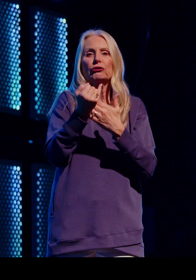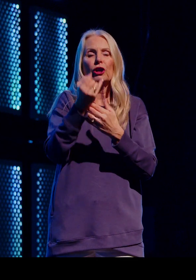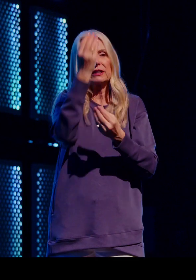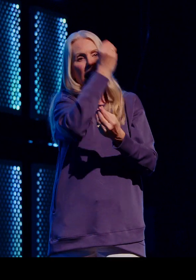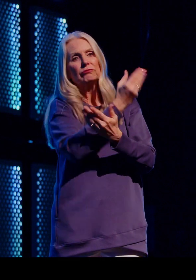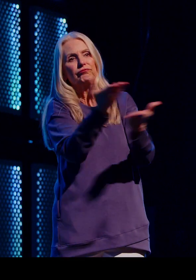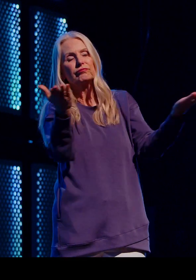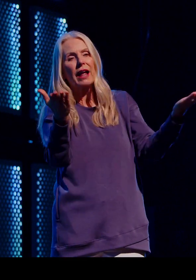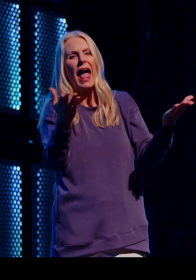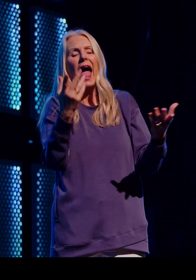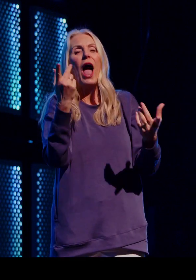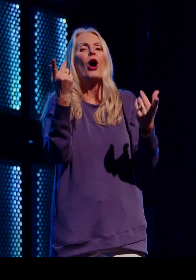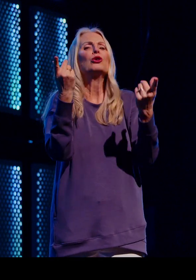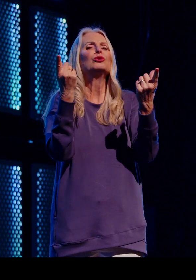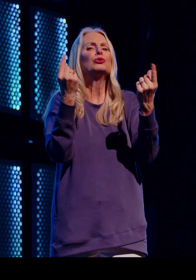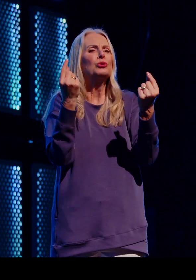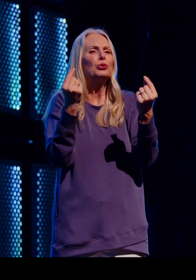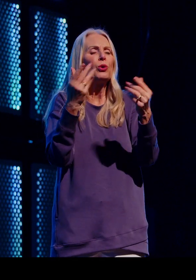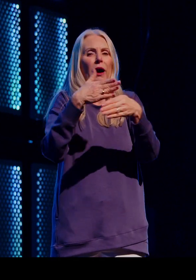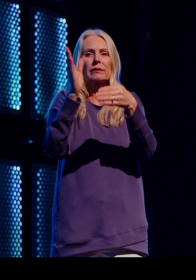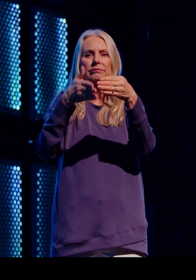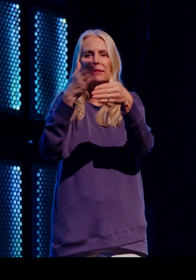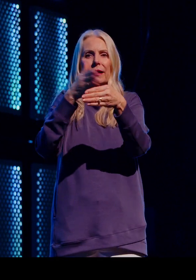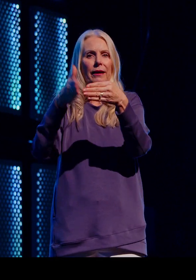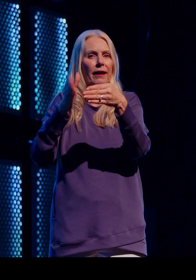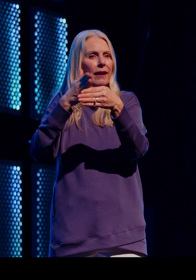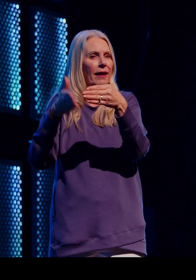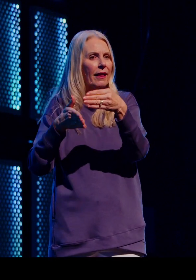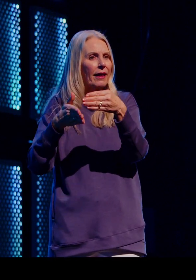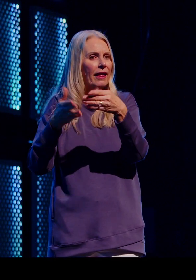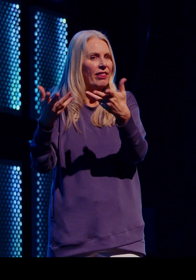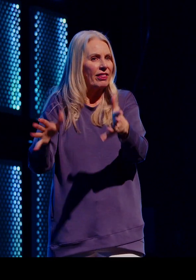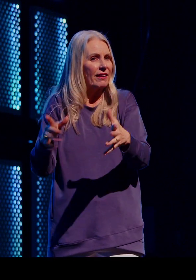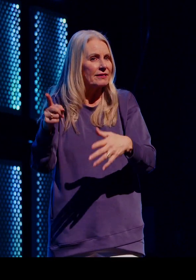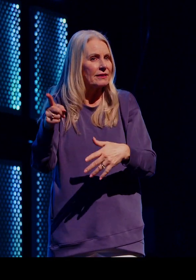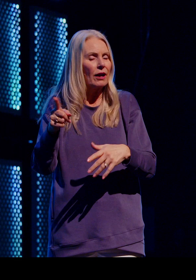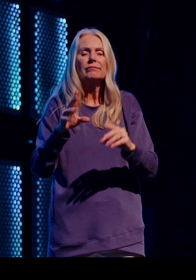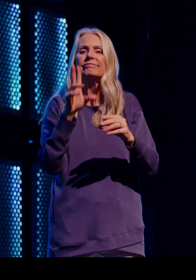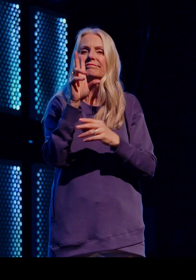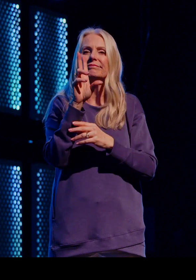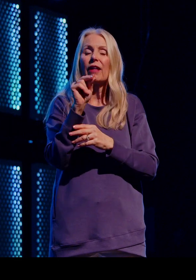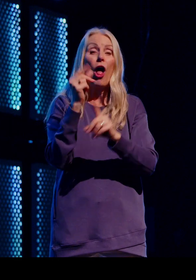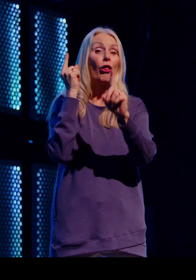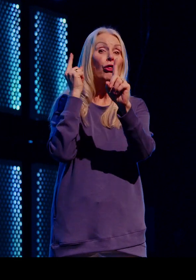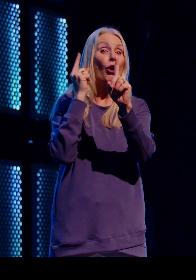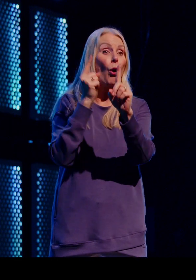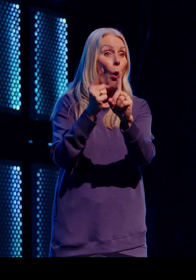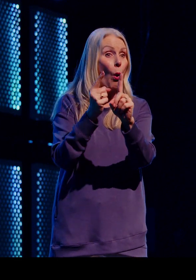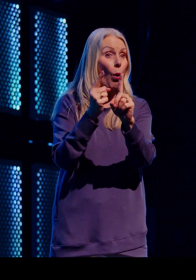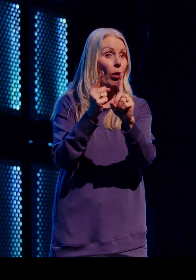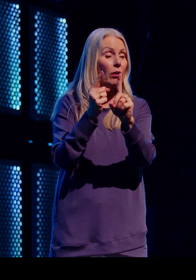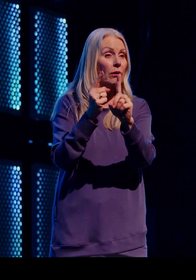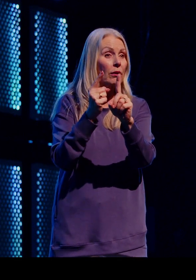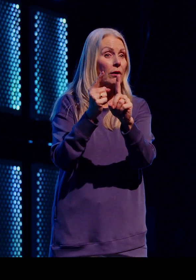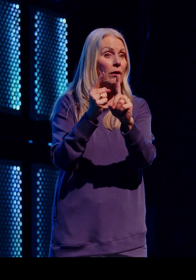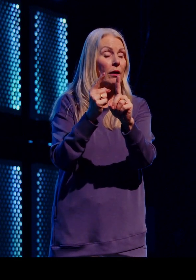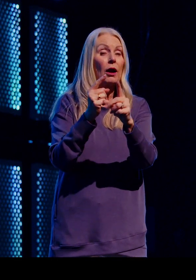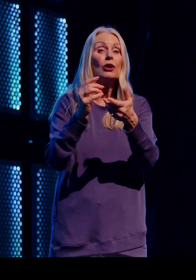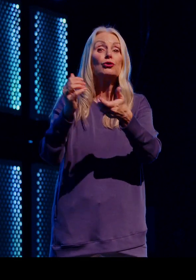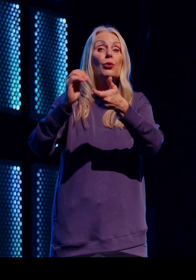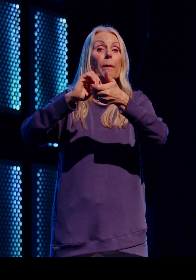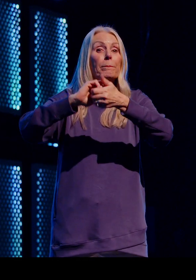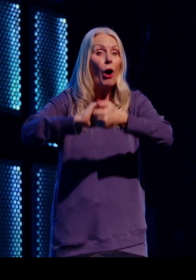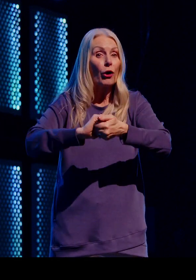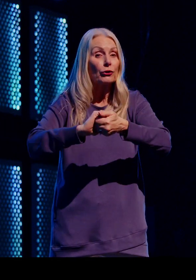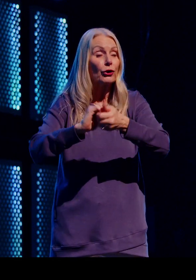projects." It was more than that. It was our goal in Belize is that we would partner with local churches, and